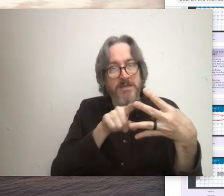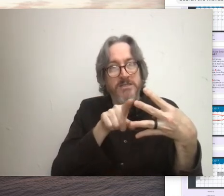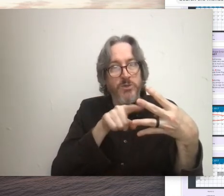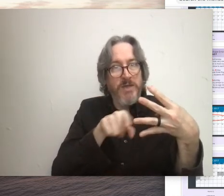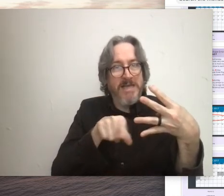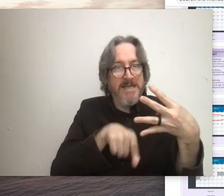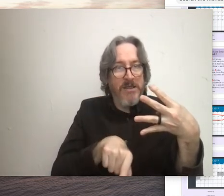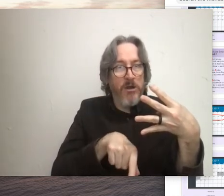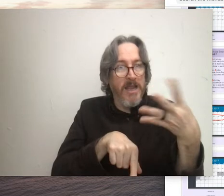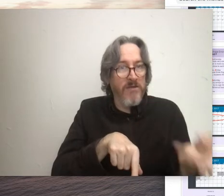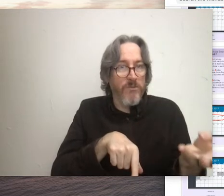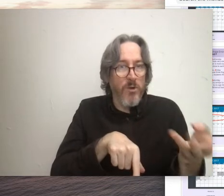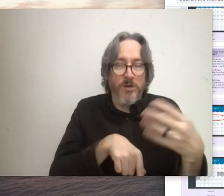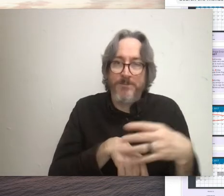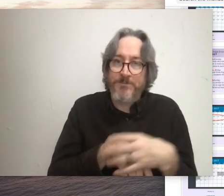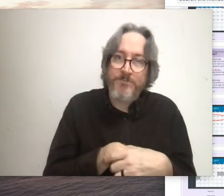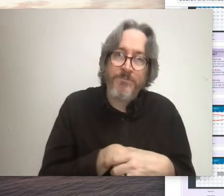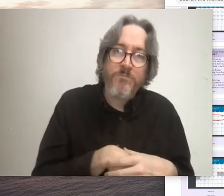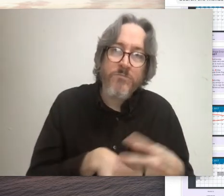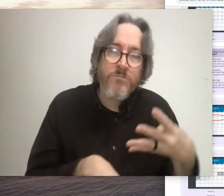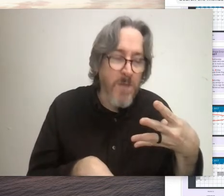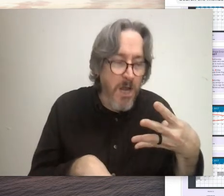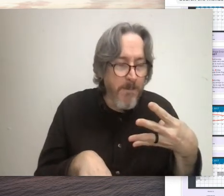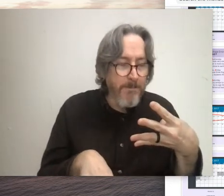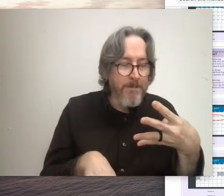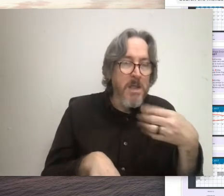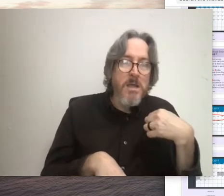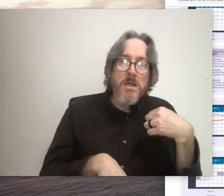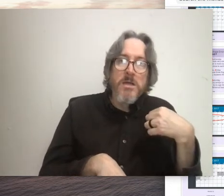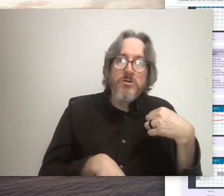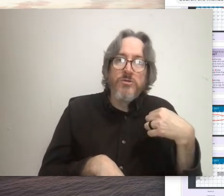week to get together again for poker.